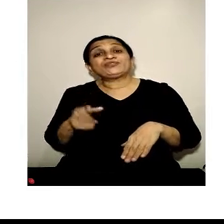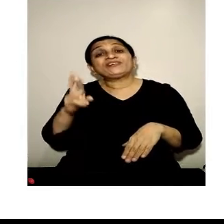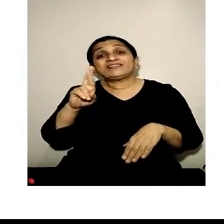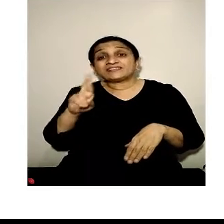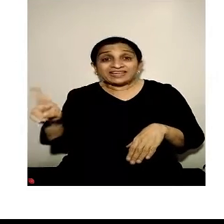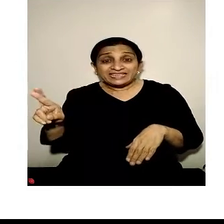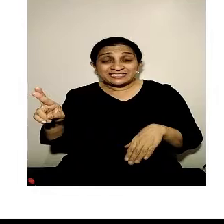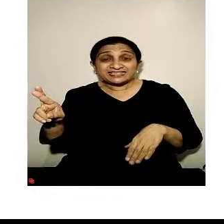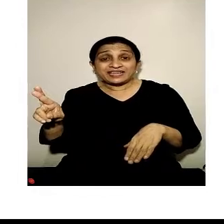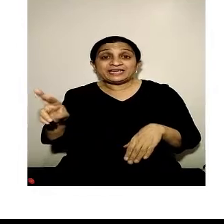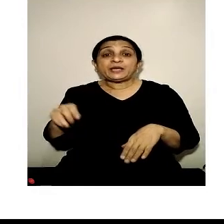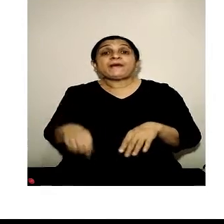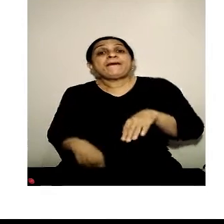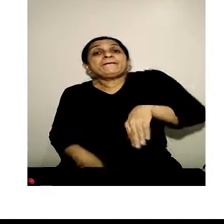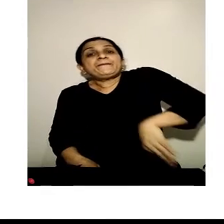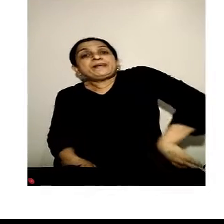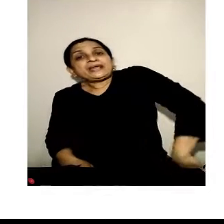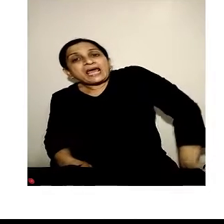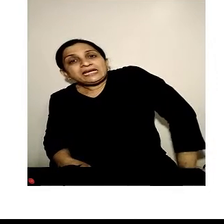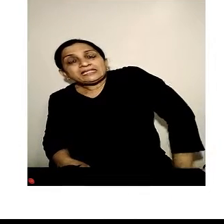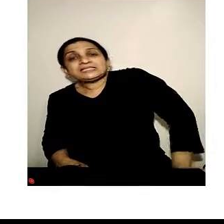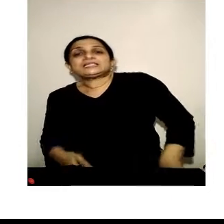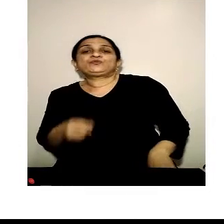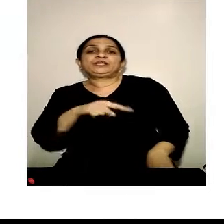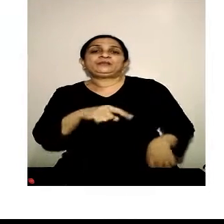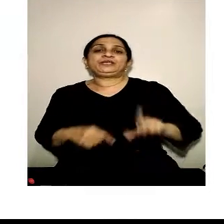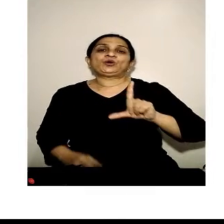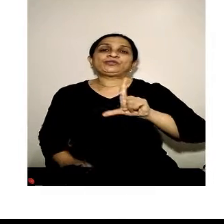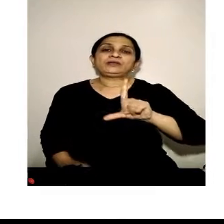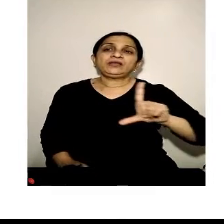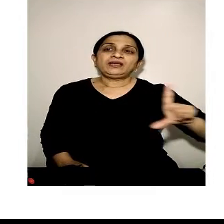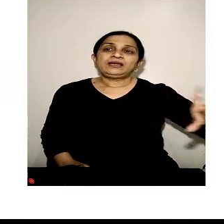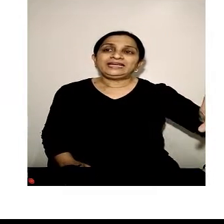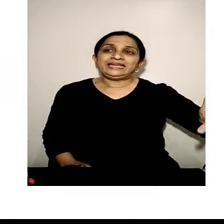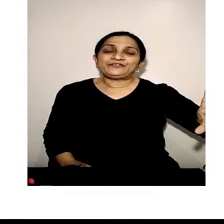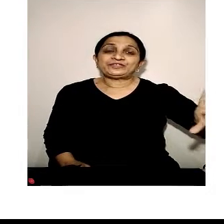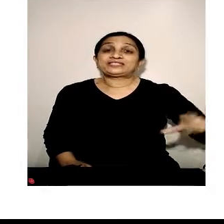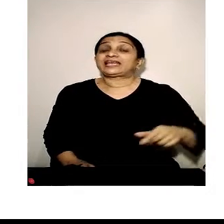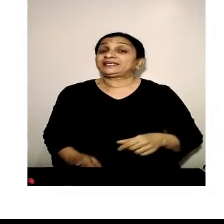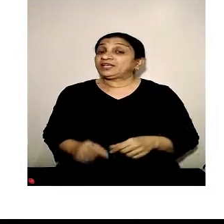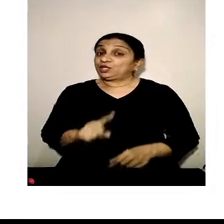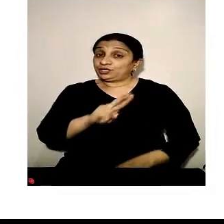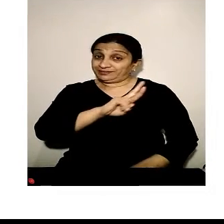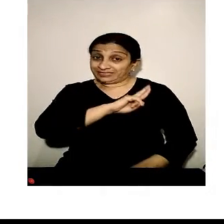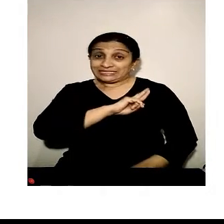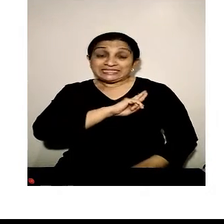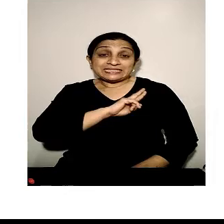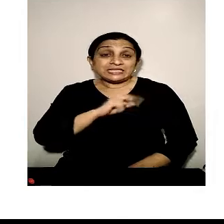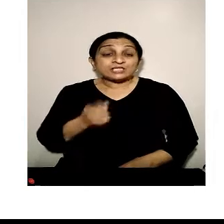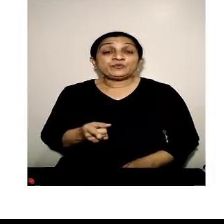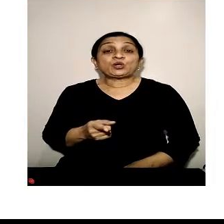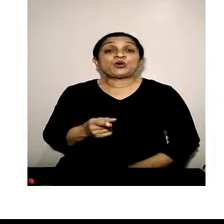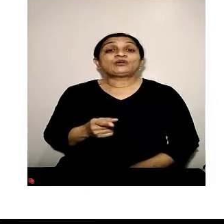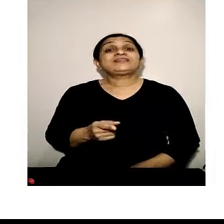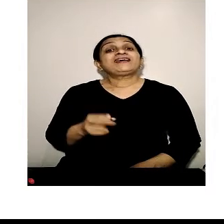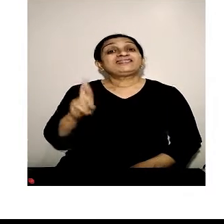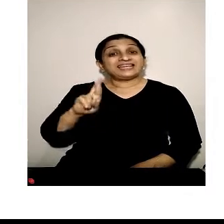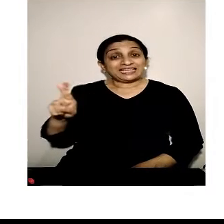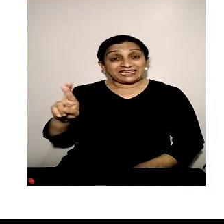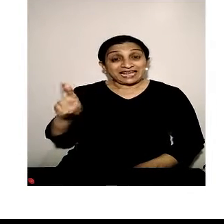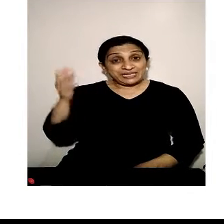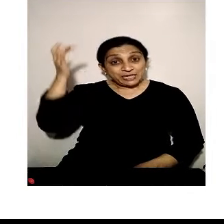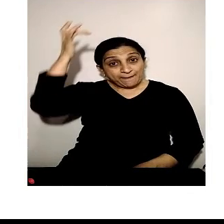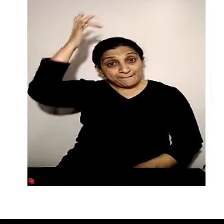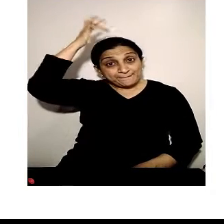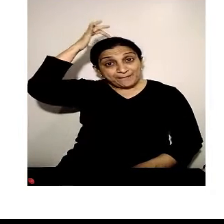injury on the right side, paralysis will be on the left side. The reason is because